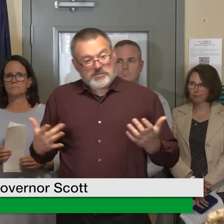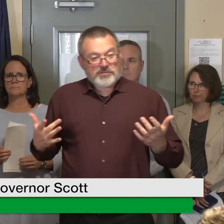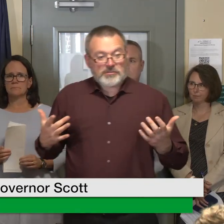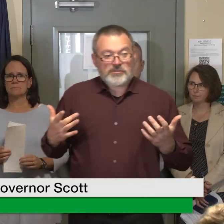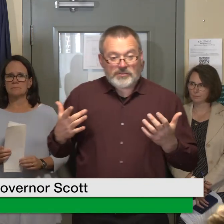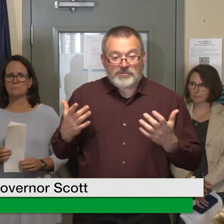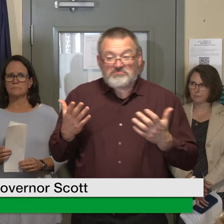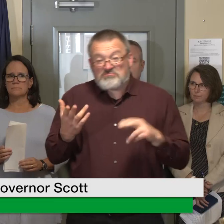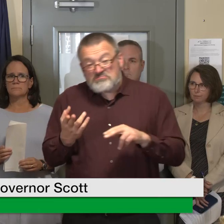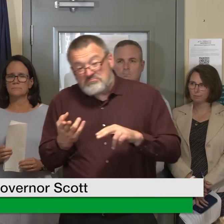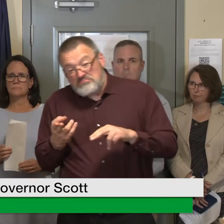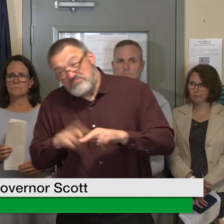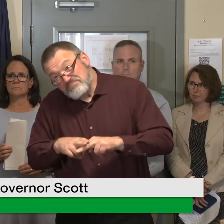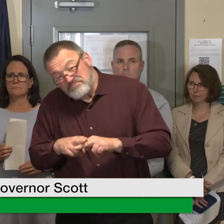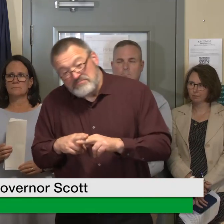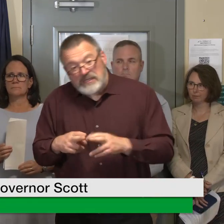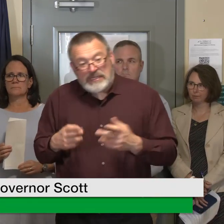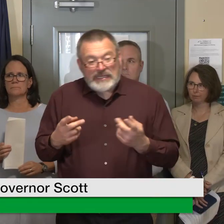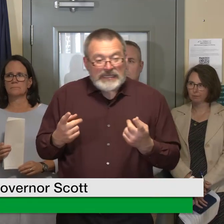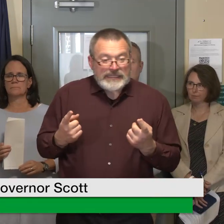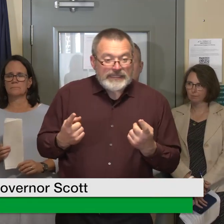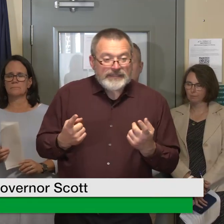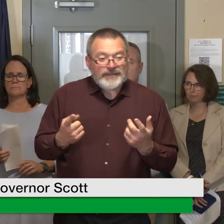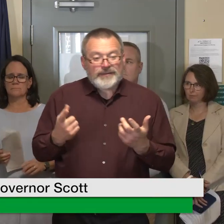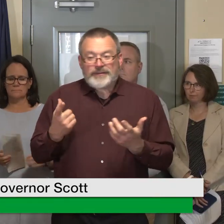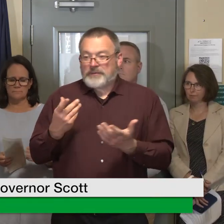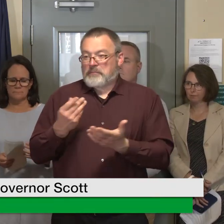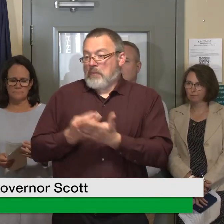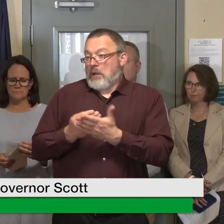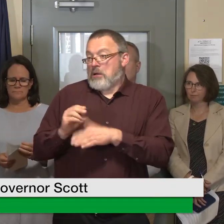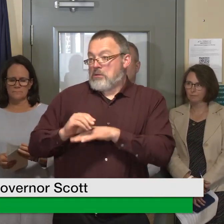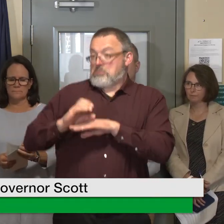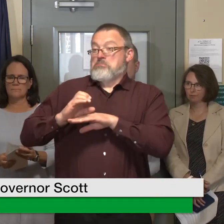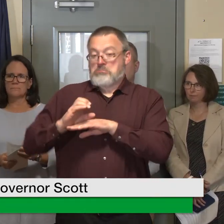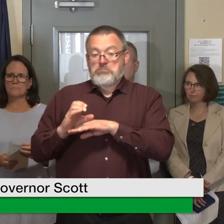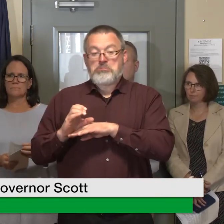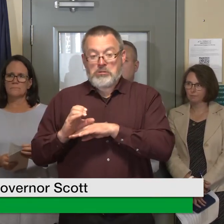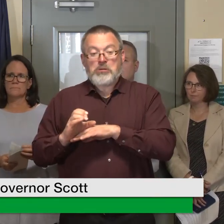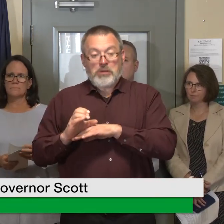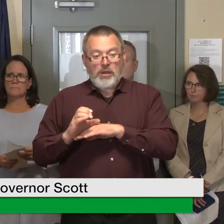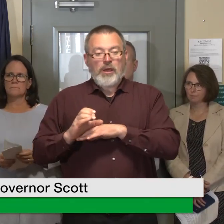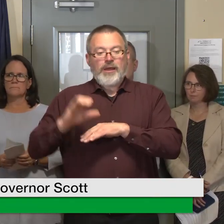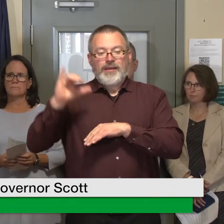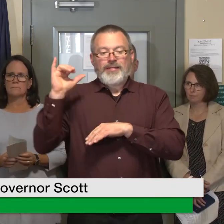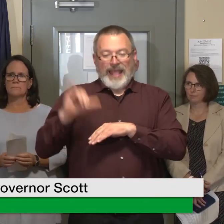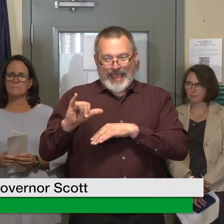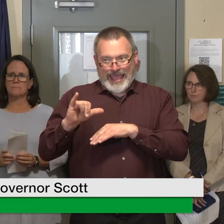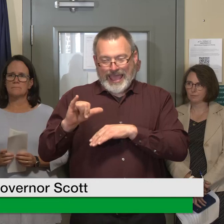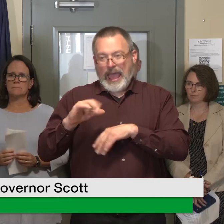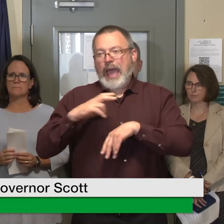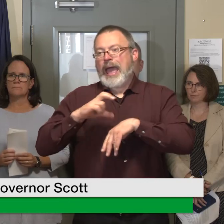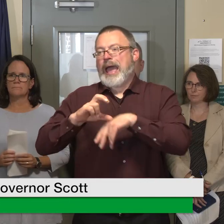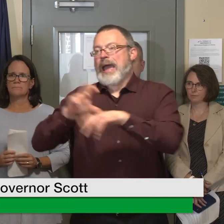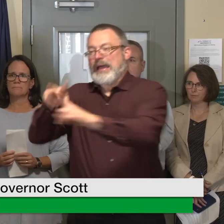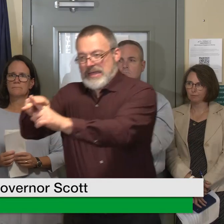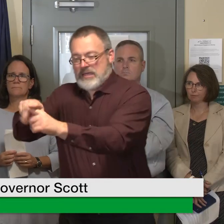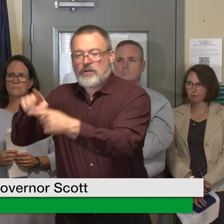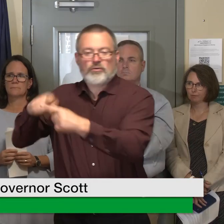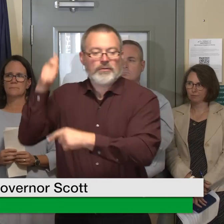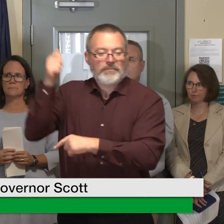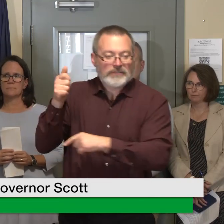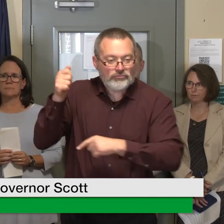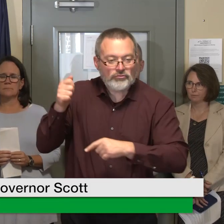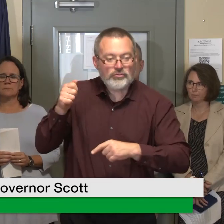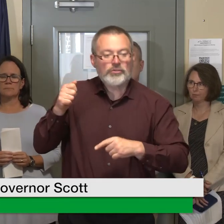that automatically will go into pensions. Half of it will go into pensions. Anything over and above will go into